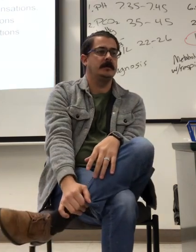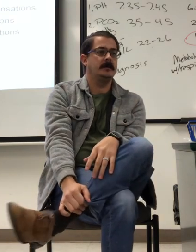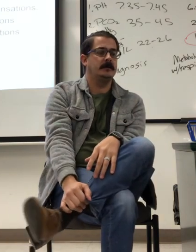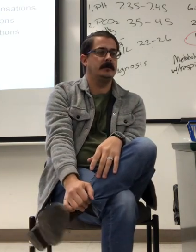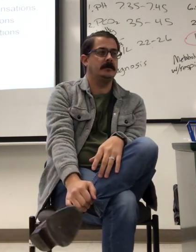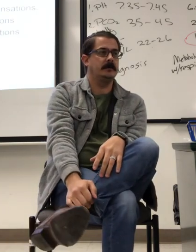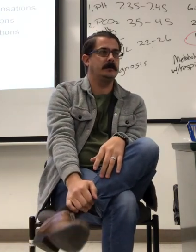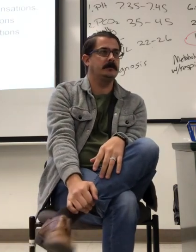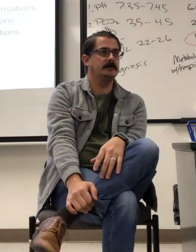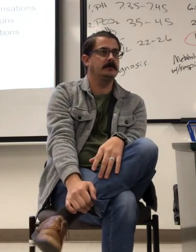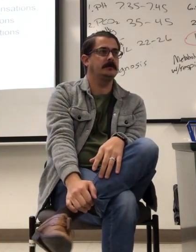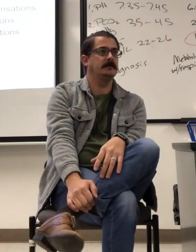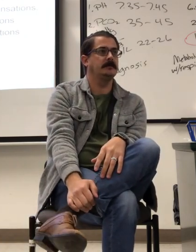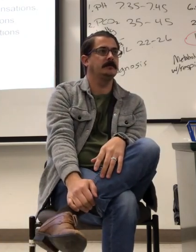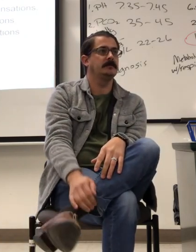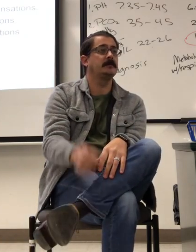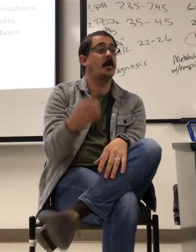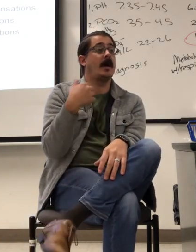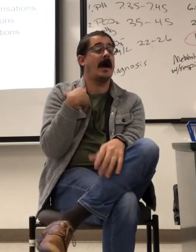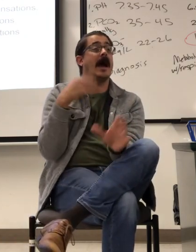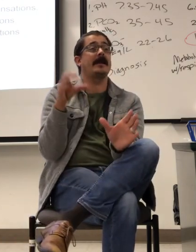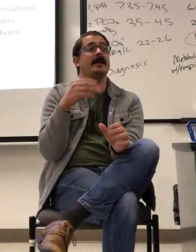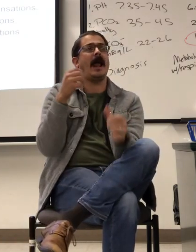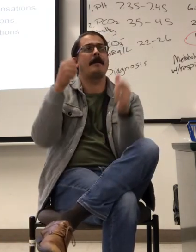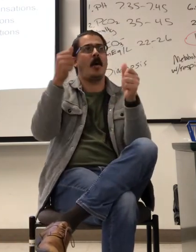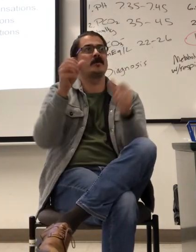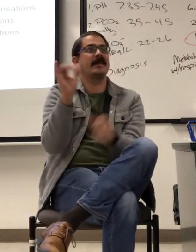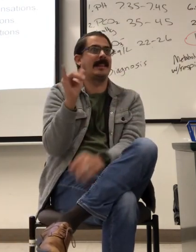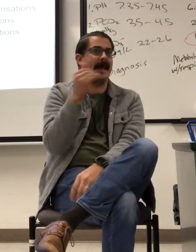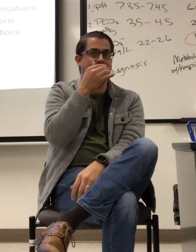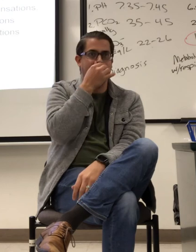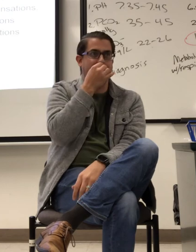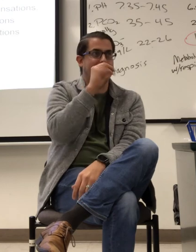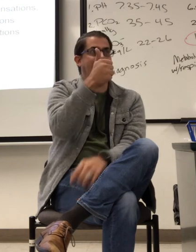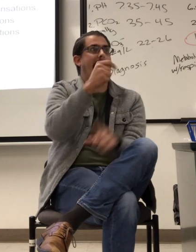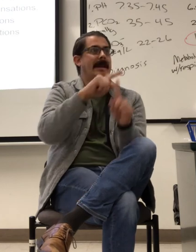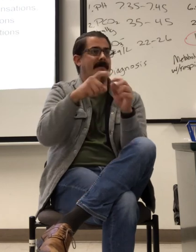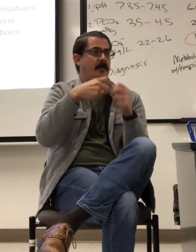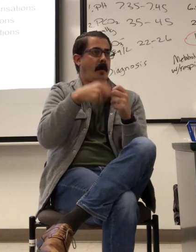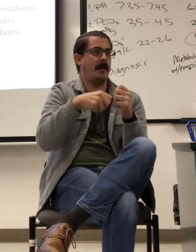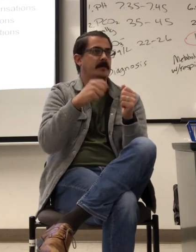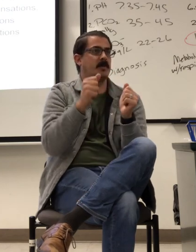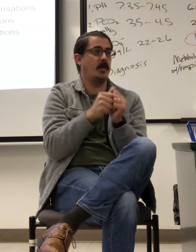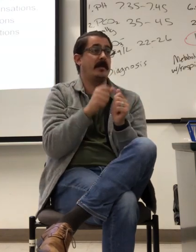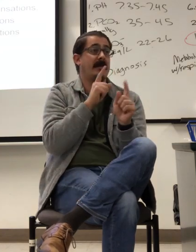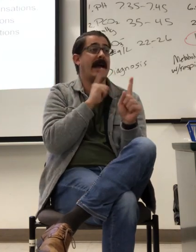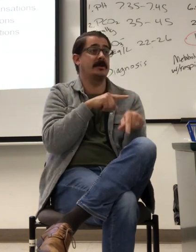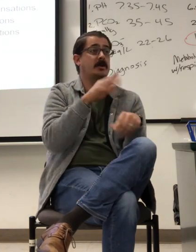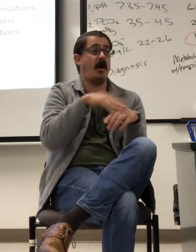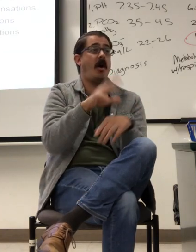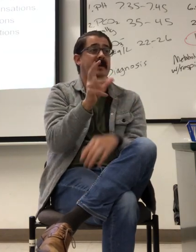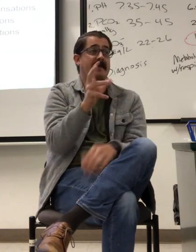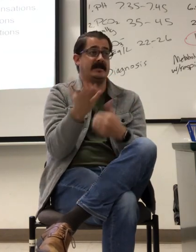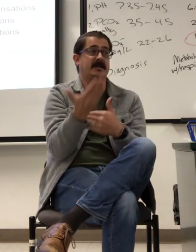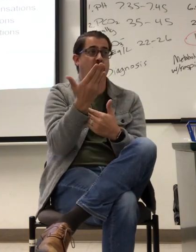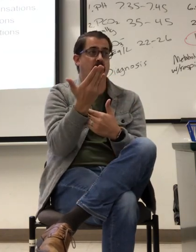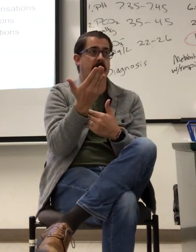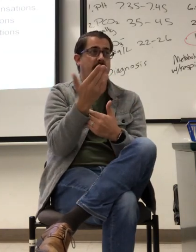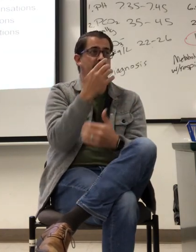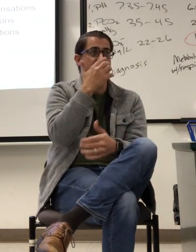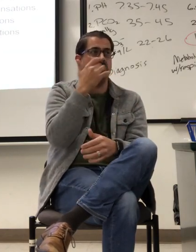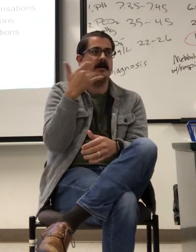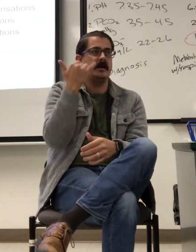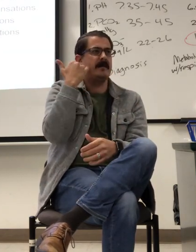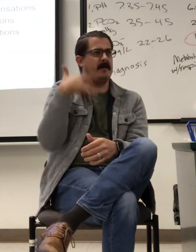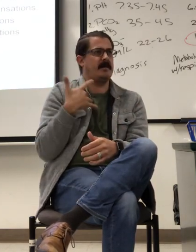You know, what I did was I posted like 10 different problems with their solutions on Canvas this morning. If you